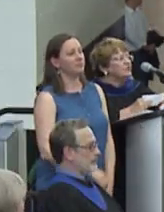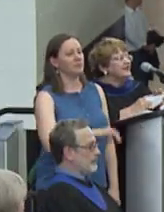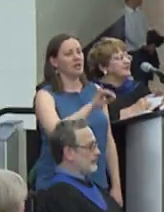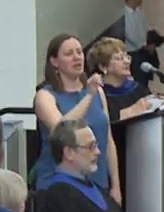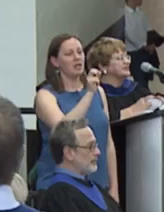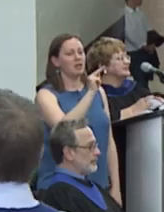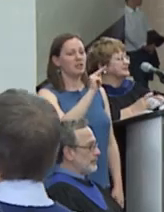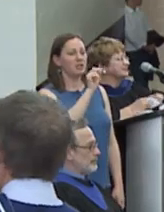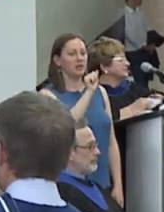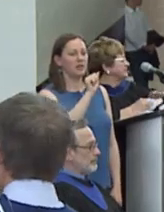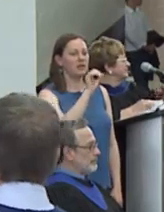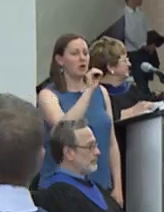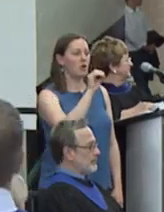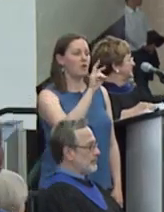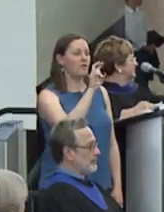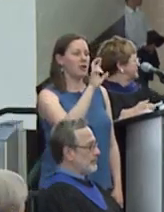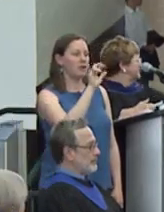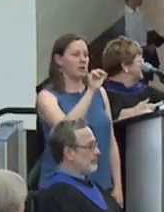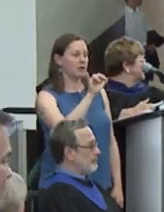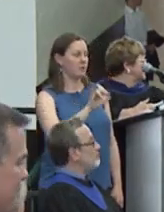Jenna O'Leary.